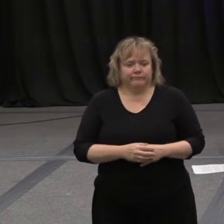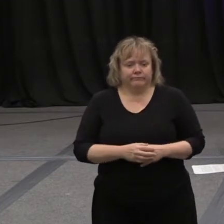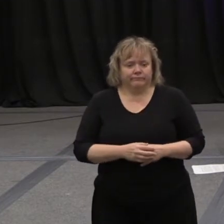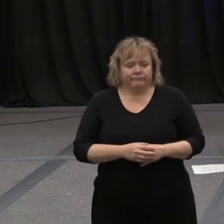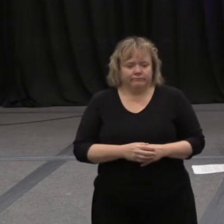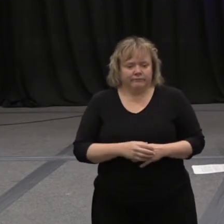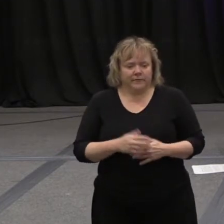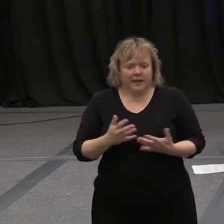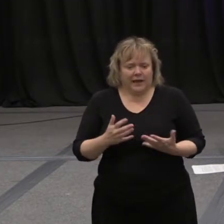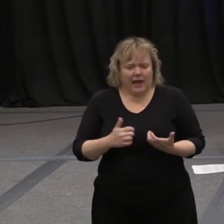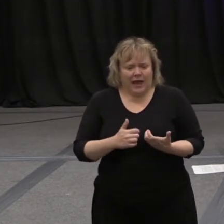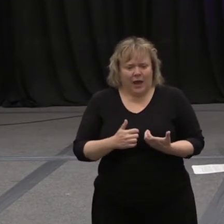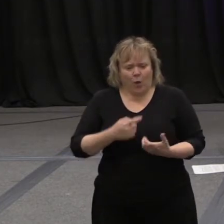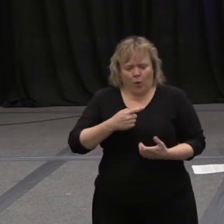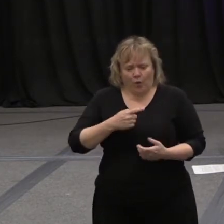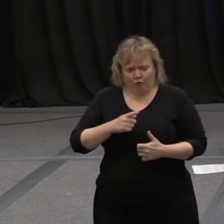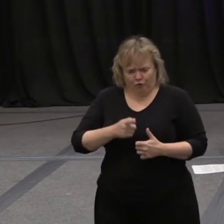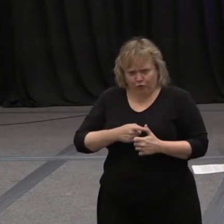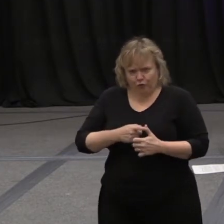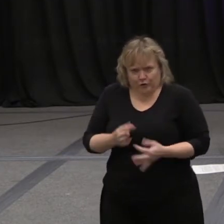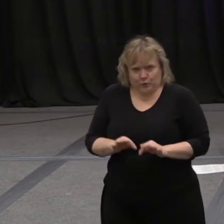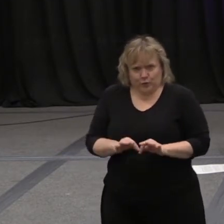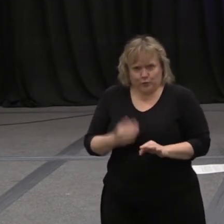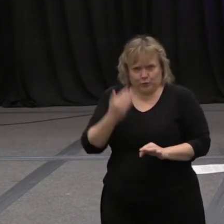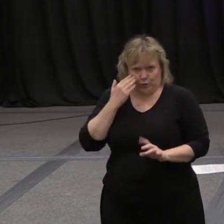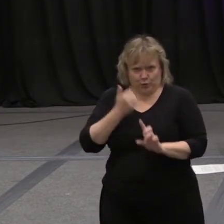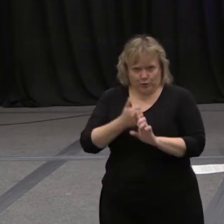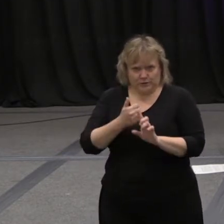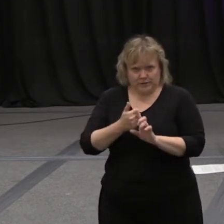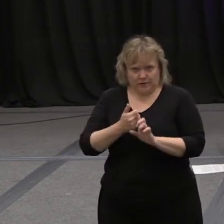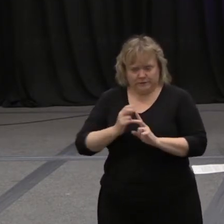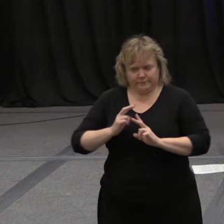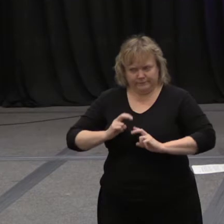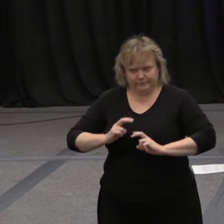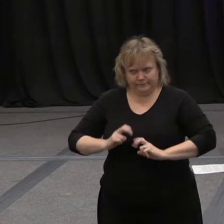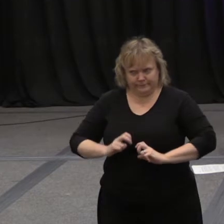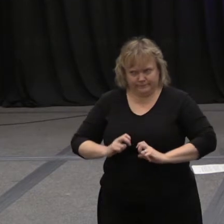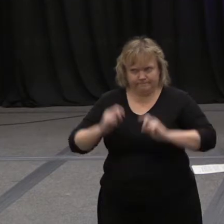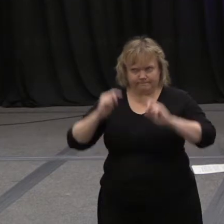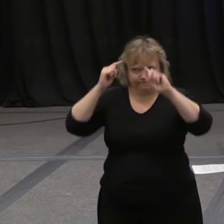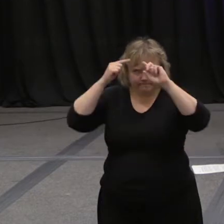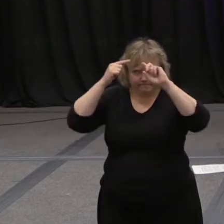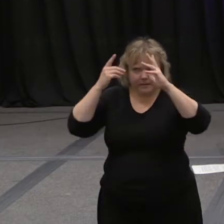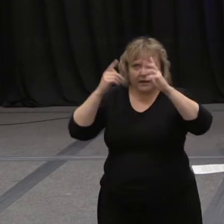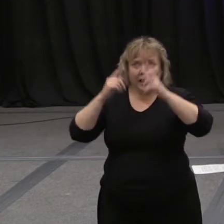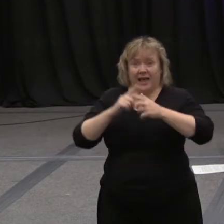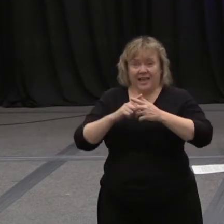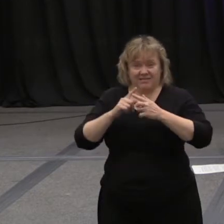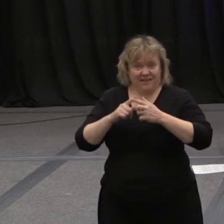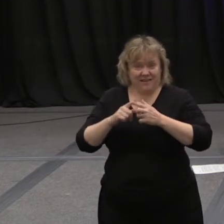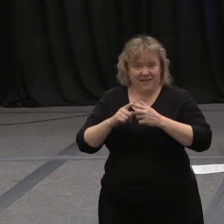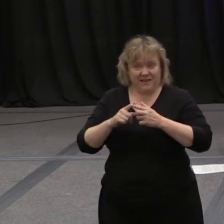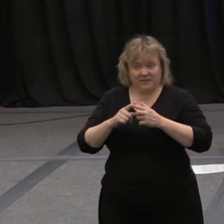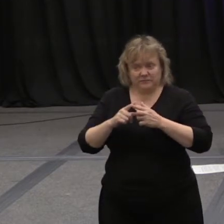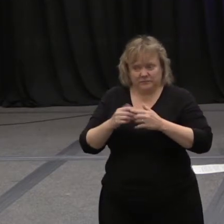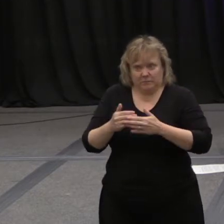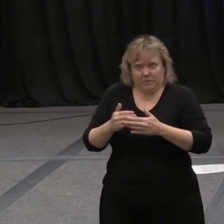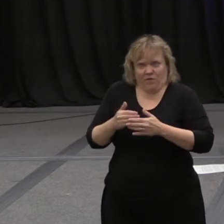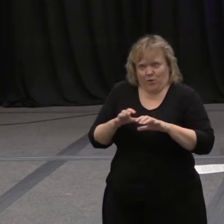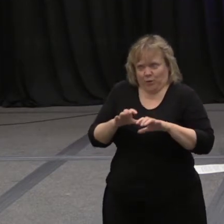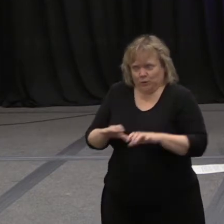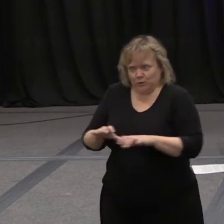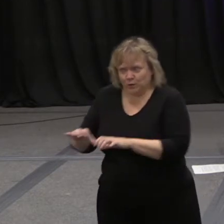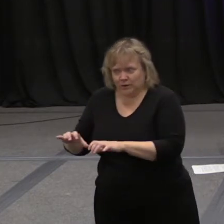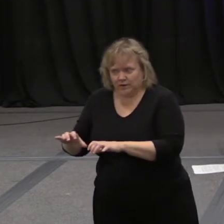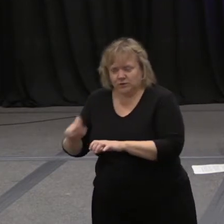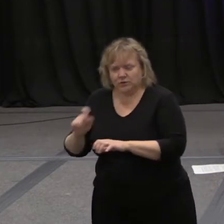do we have to know that about ourselves before we live it out with other people. And also